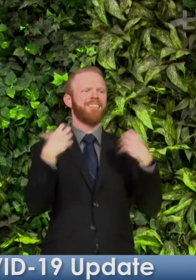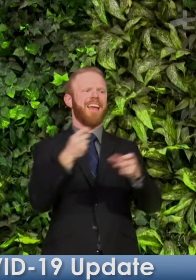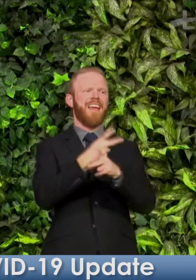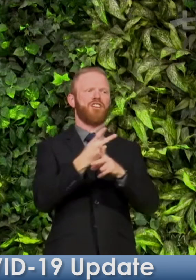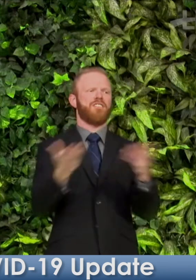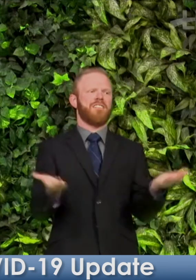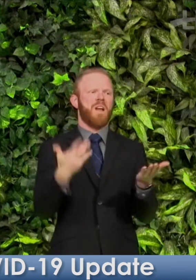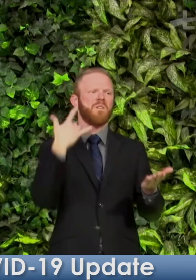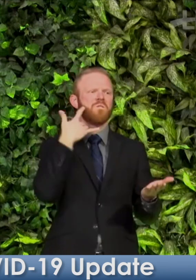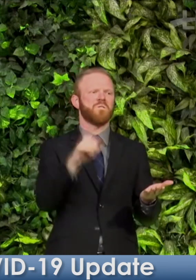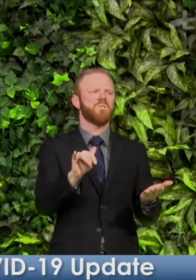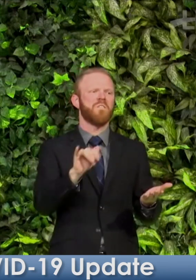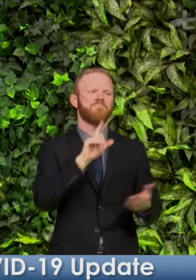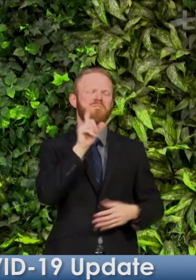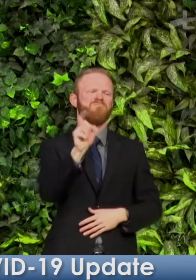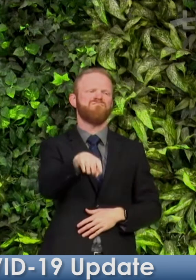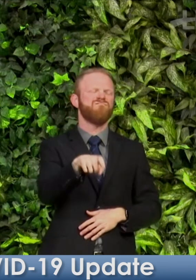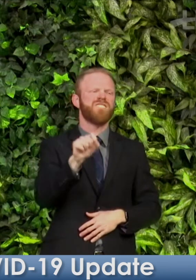state.